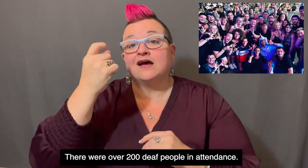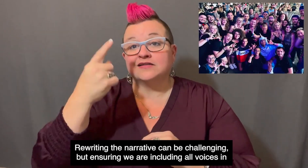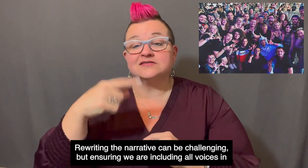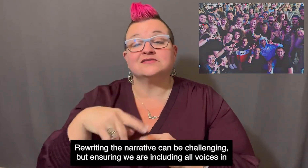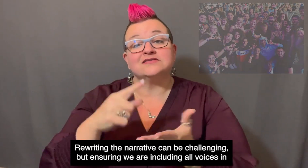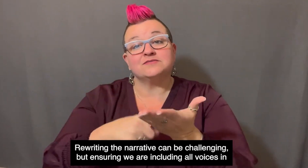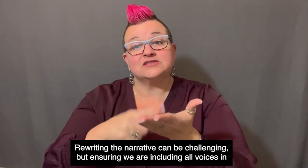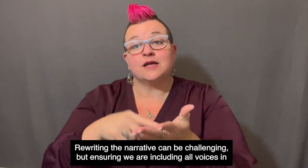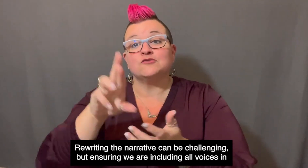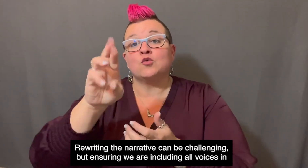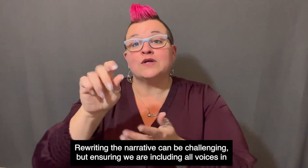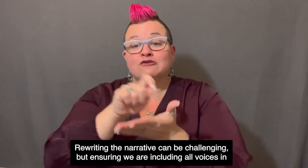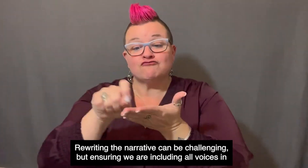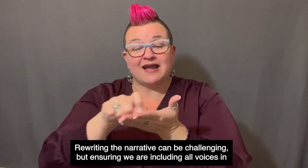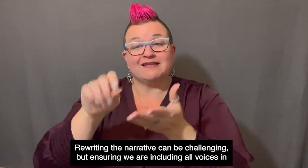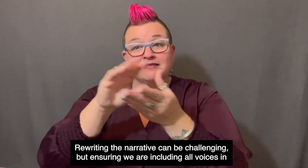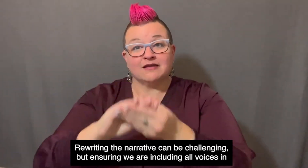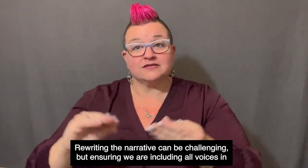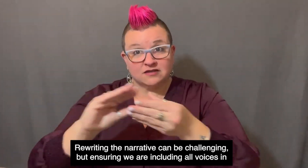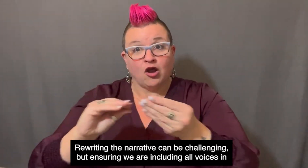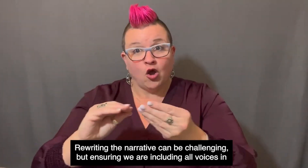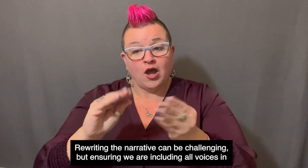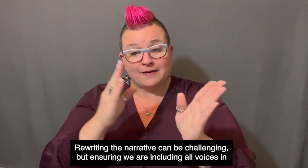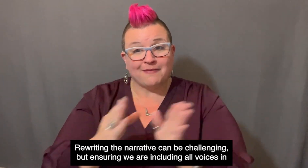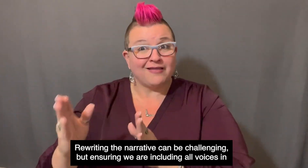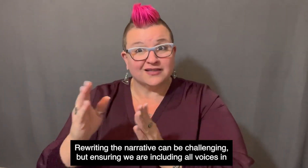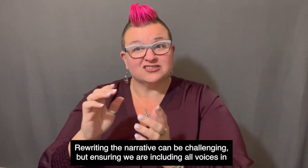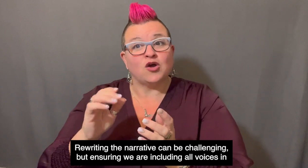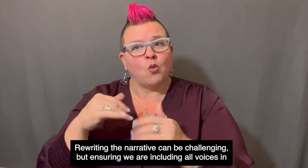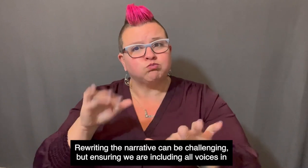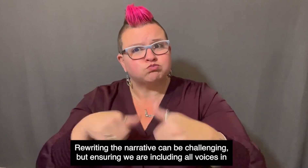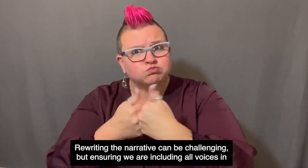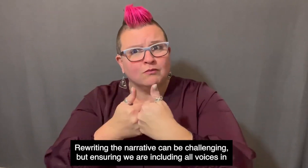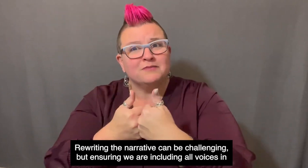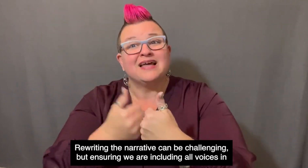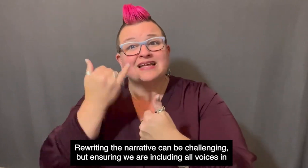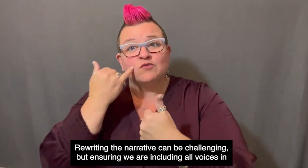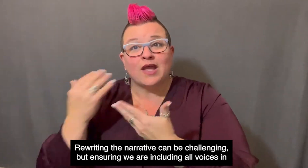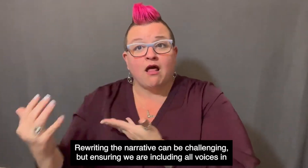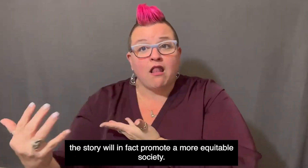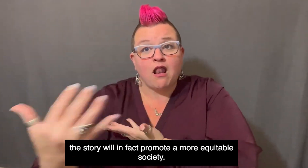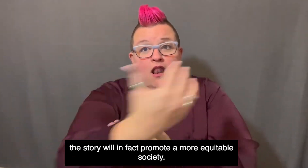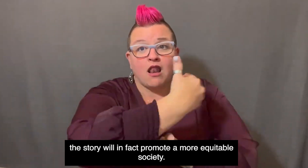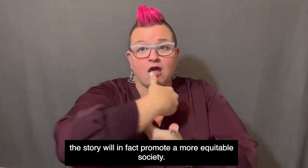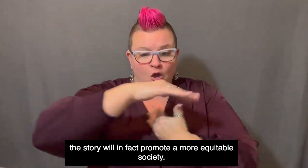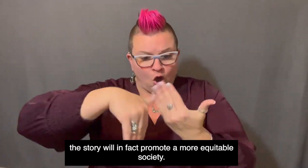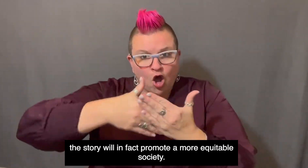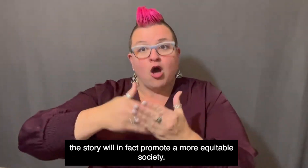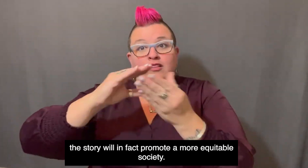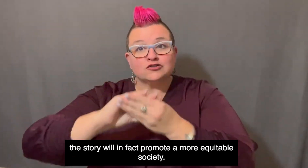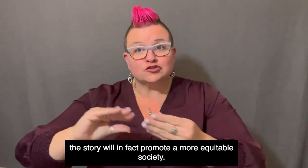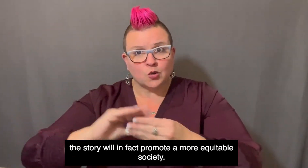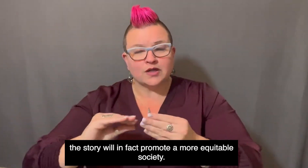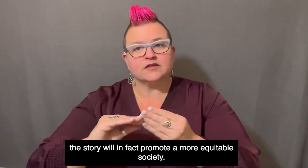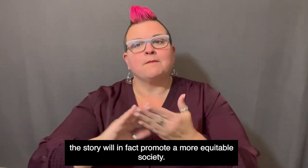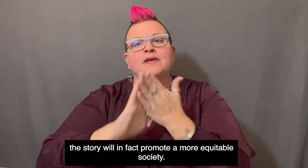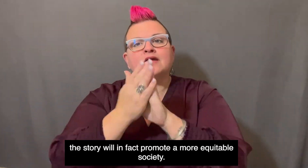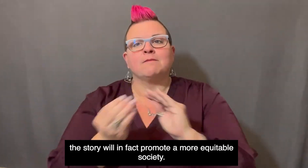Rewriting the narrative can be challenging, but ensuring we are including all voices in the story will in fact promote a more